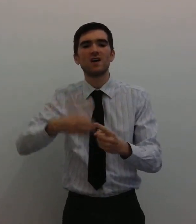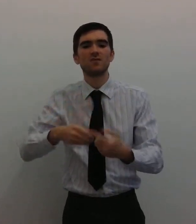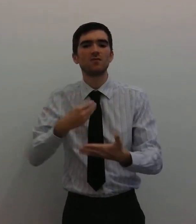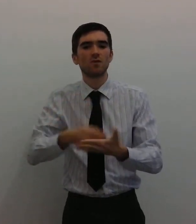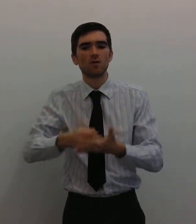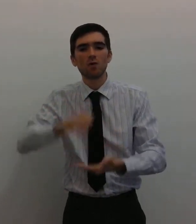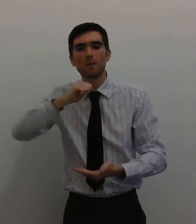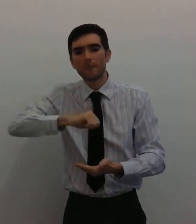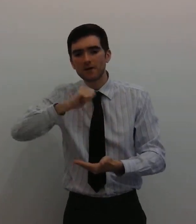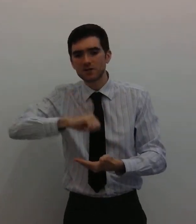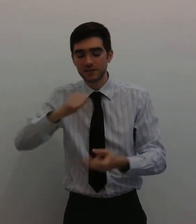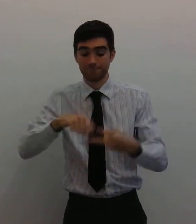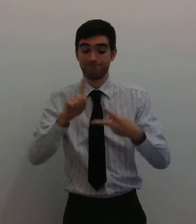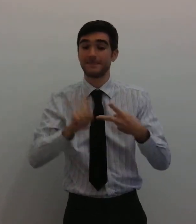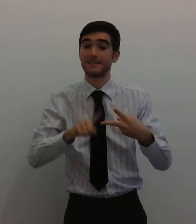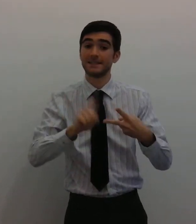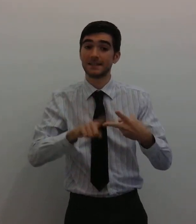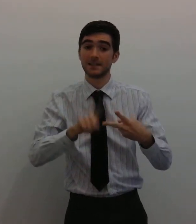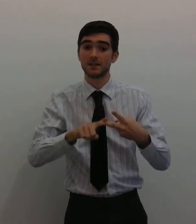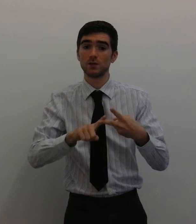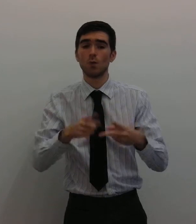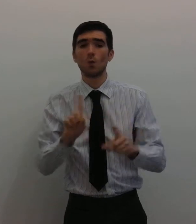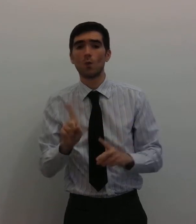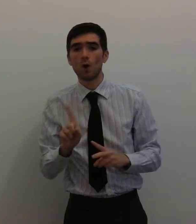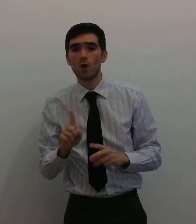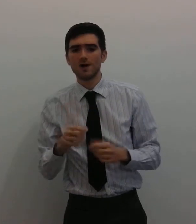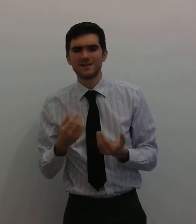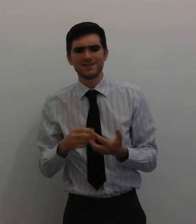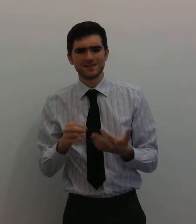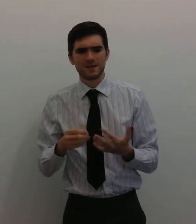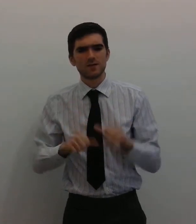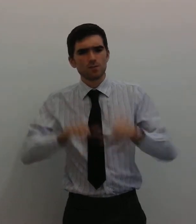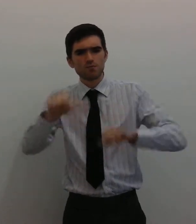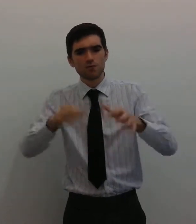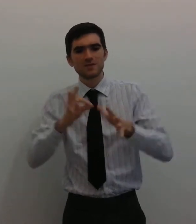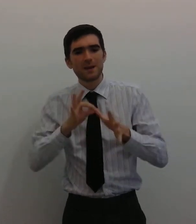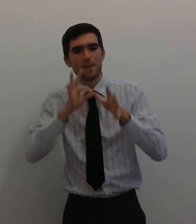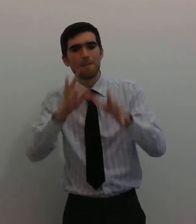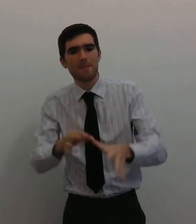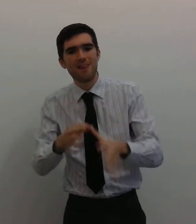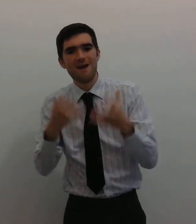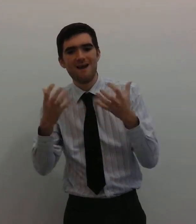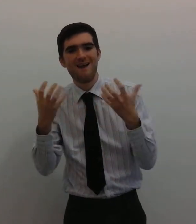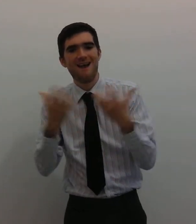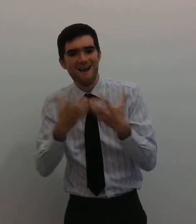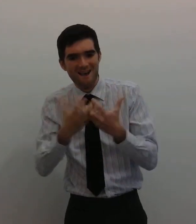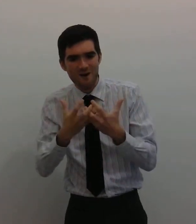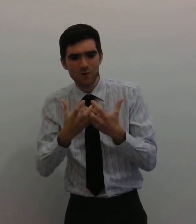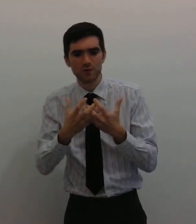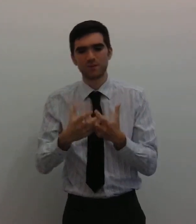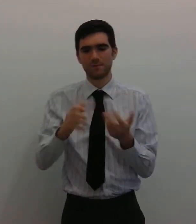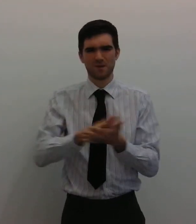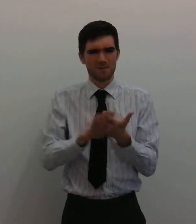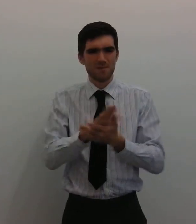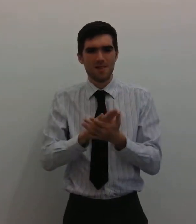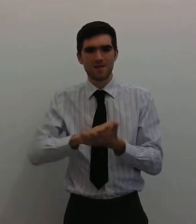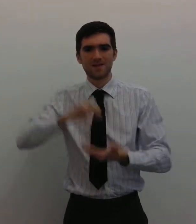then the second part will be how to apply that process to our case management system,